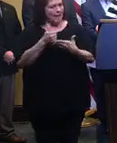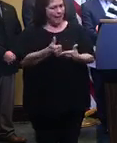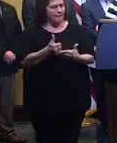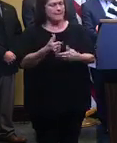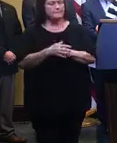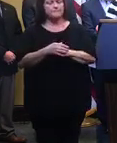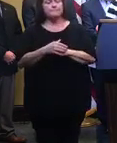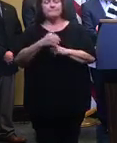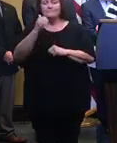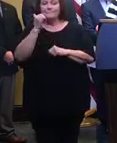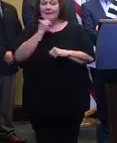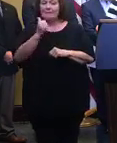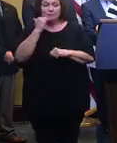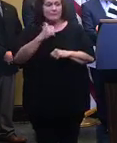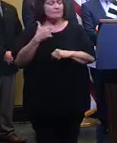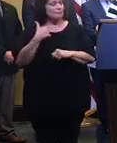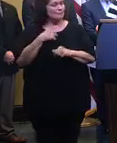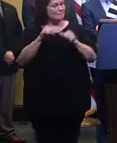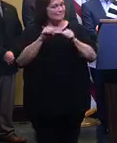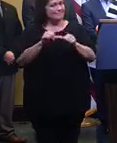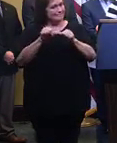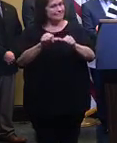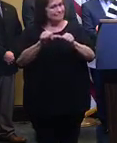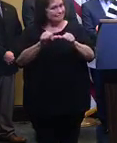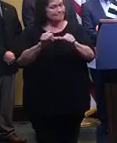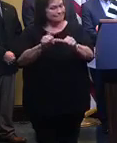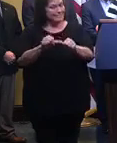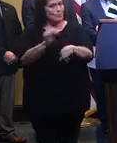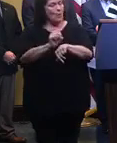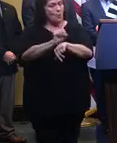proactive every step of the way, but it does cost money,